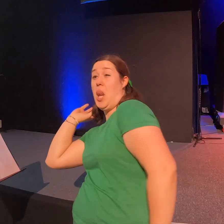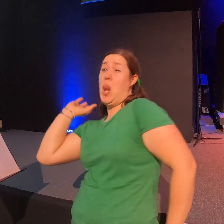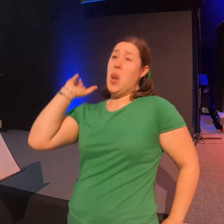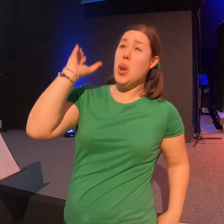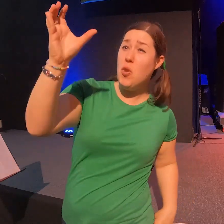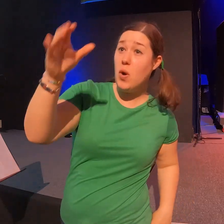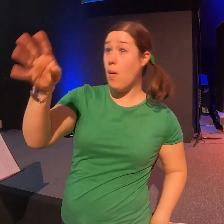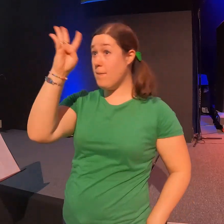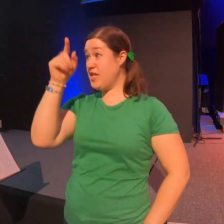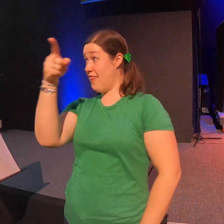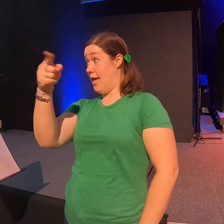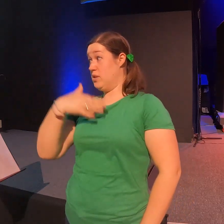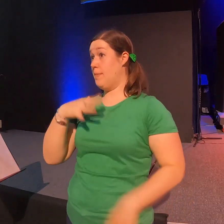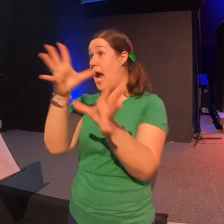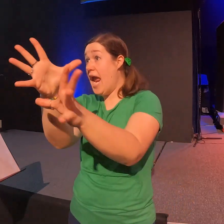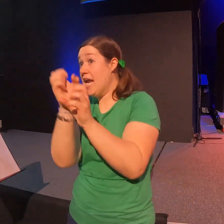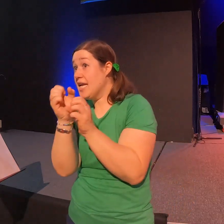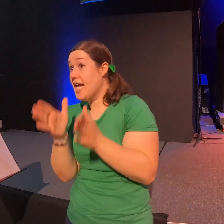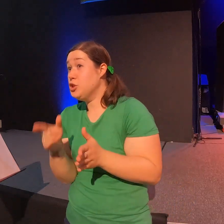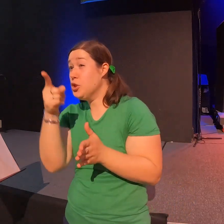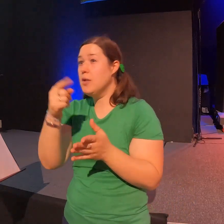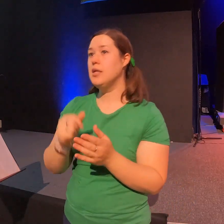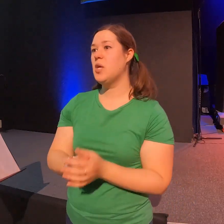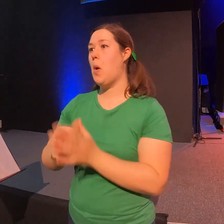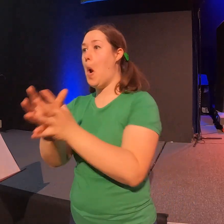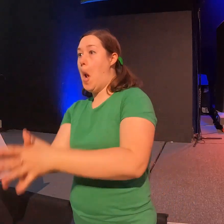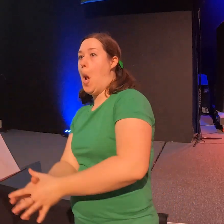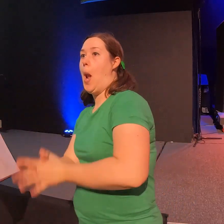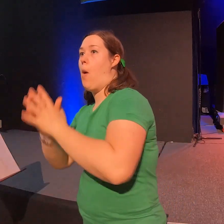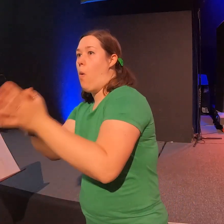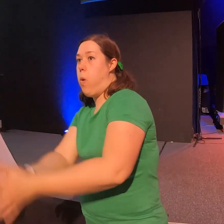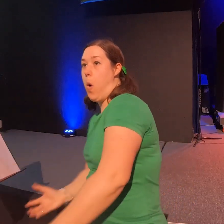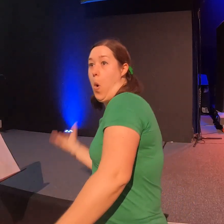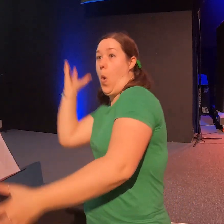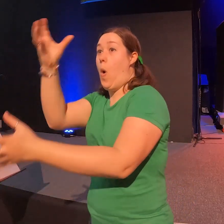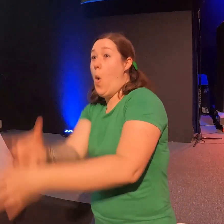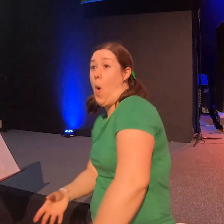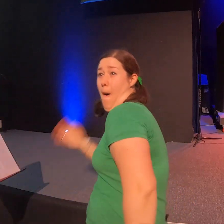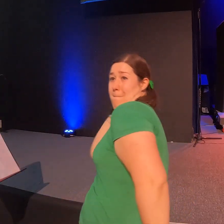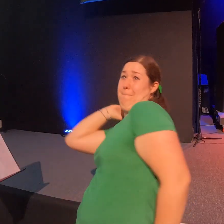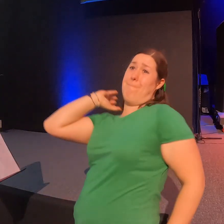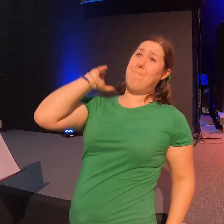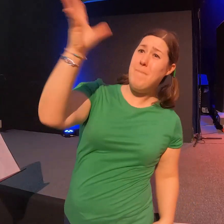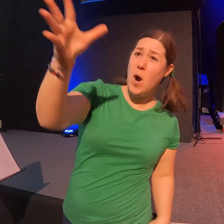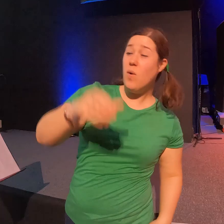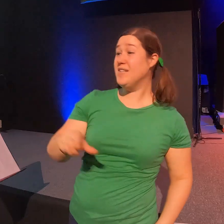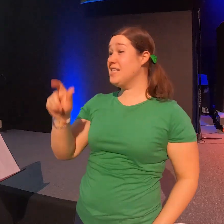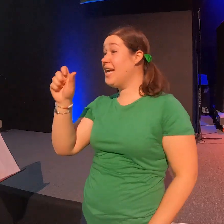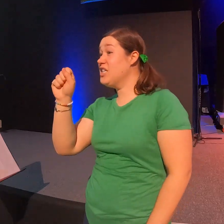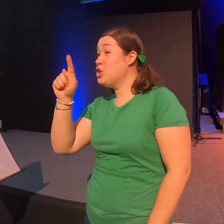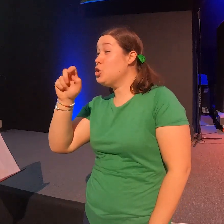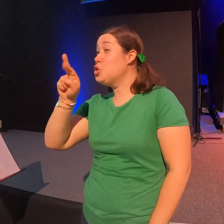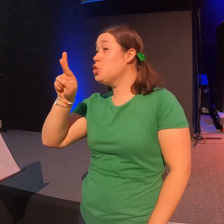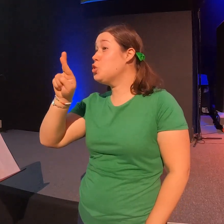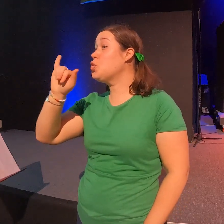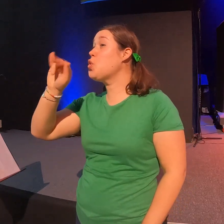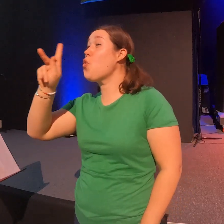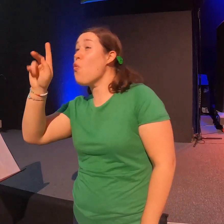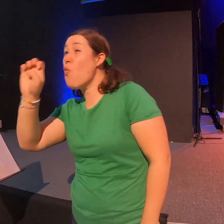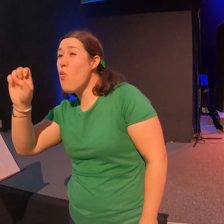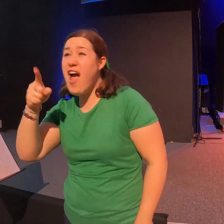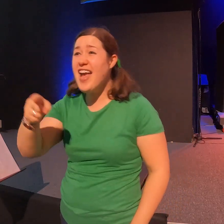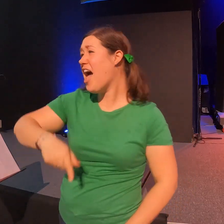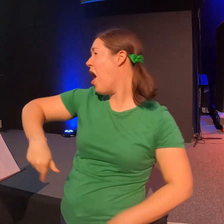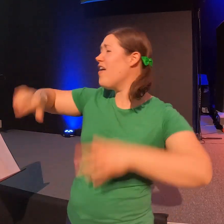was two outs, and I wound up, and I threw the ball, and it was a strike! And I went, yay, yay! And then I hugged